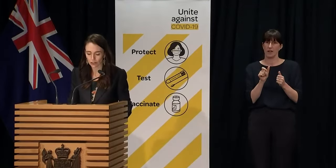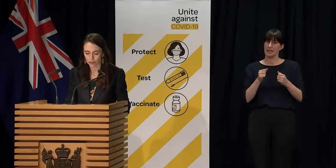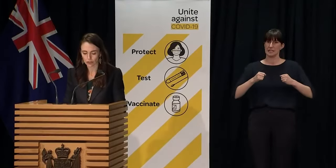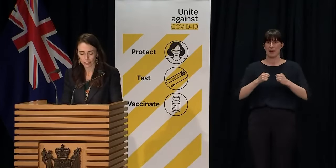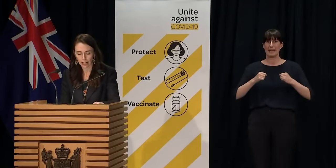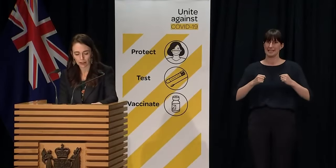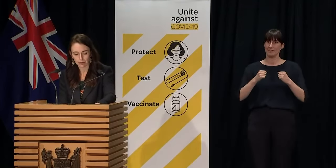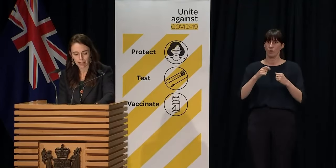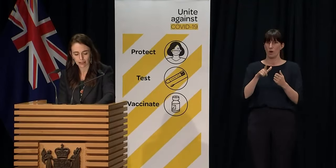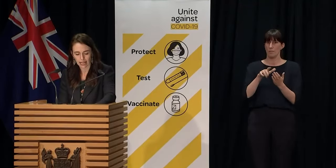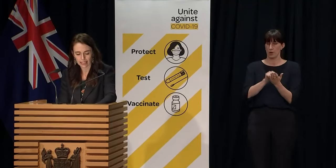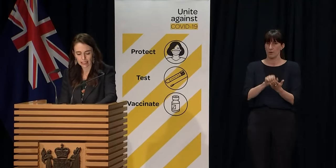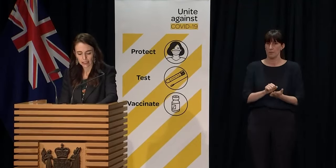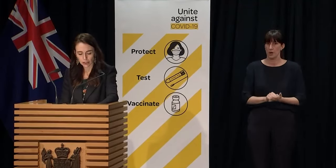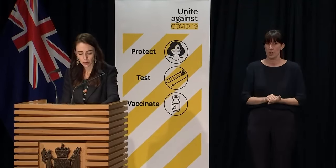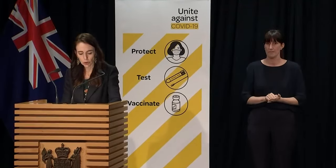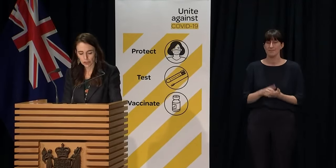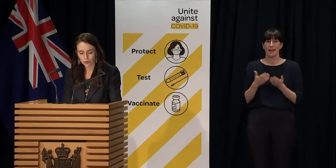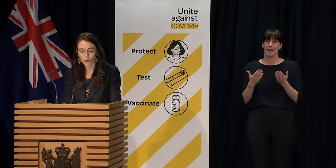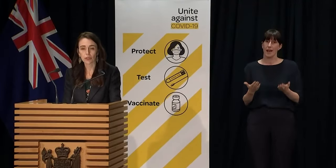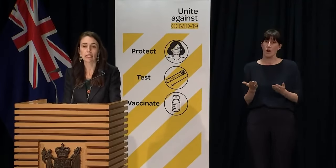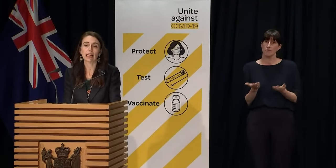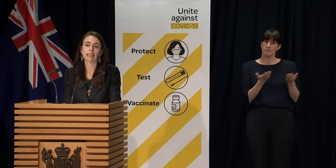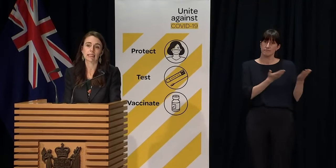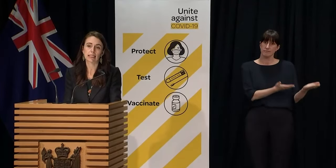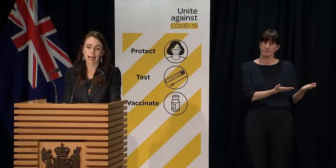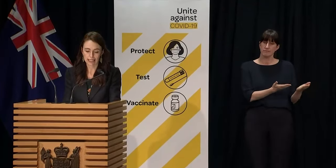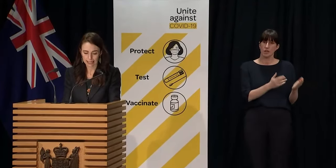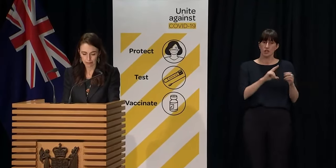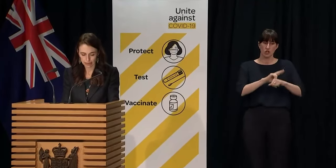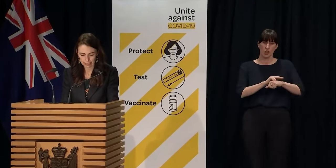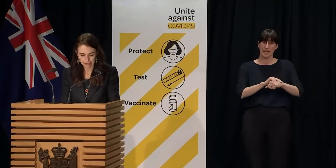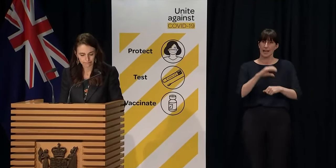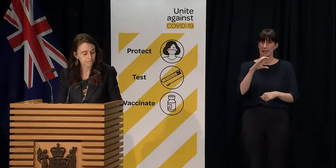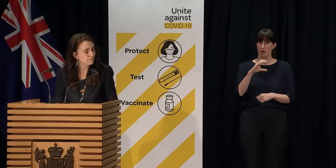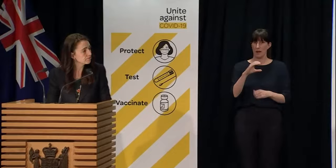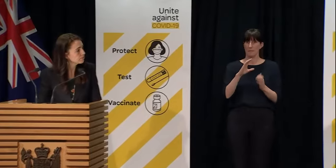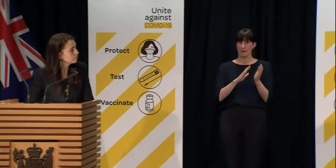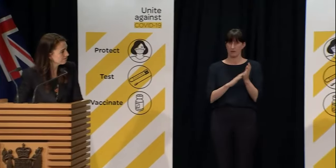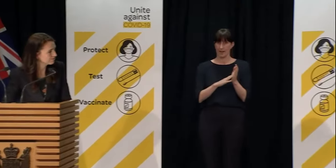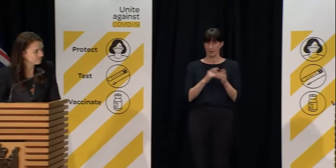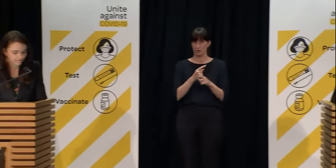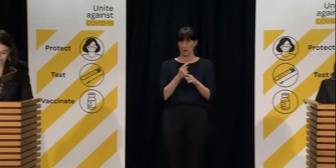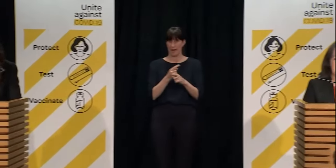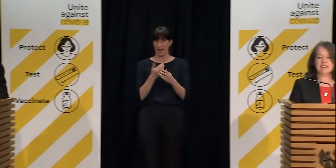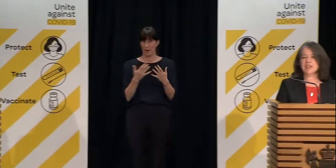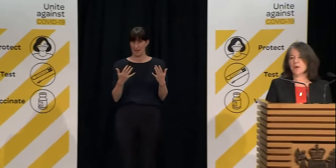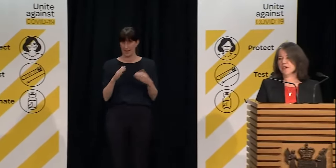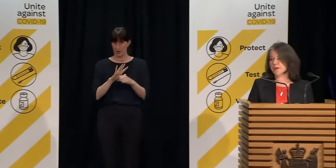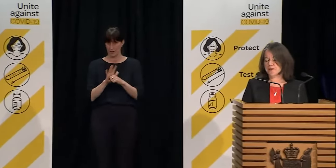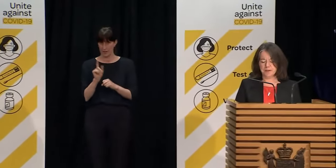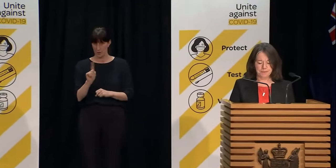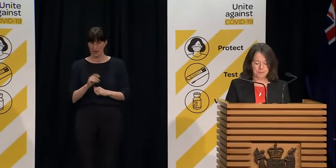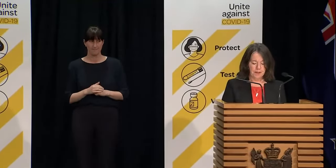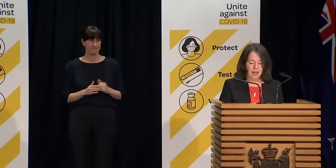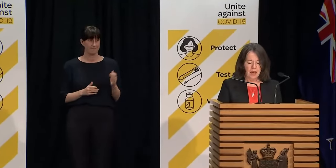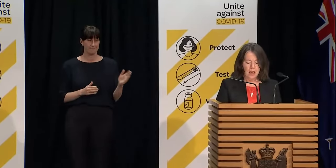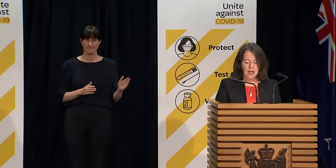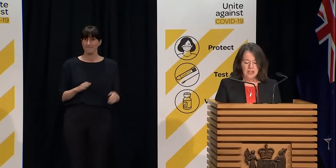Public Health, Dr. Carolyn McElnay, to talk us through the latest case numbers. Thank you, Prime Minister, and kia ora